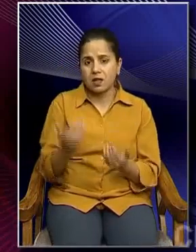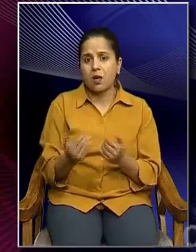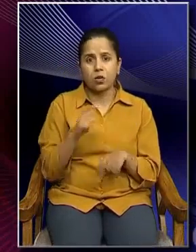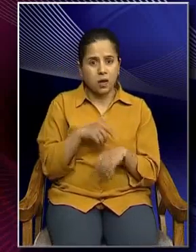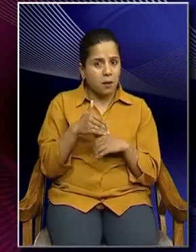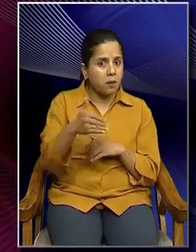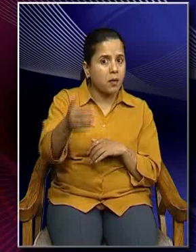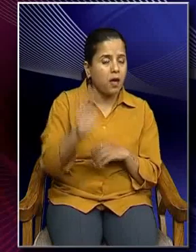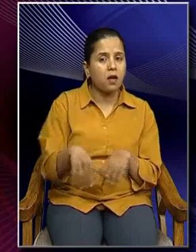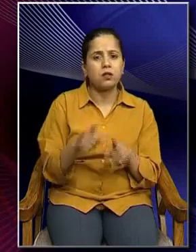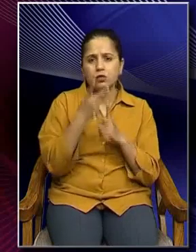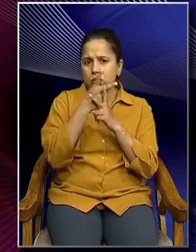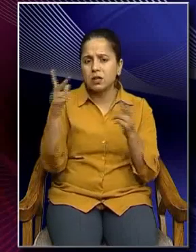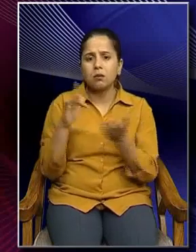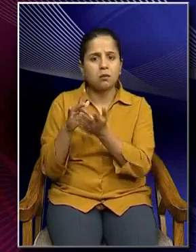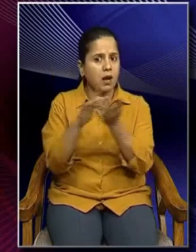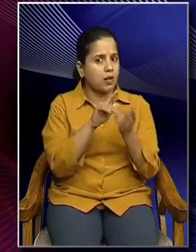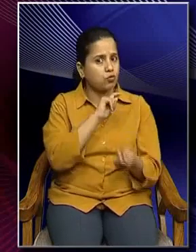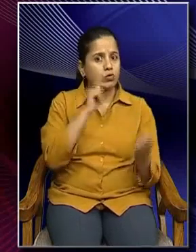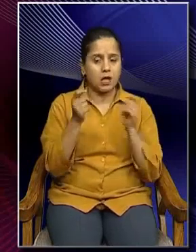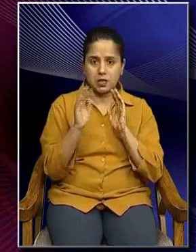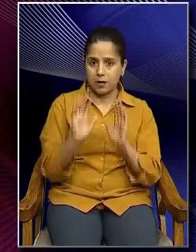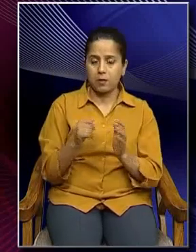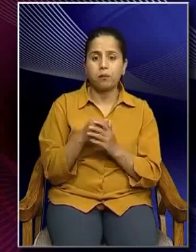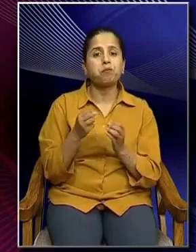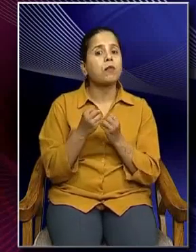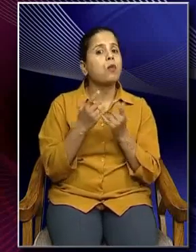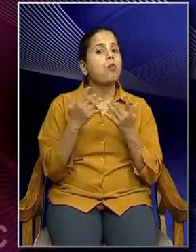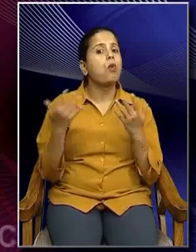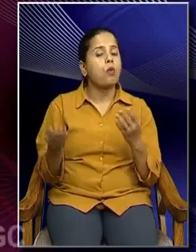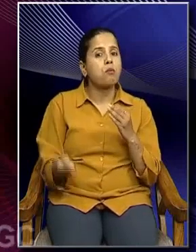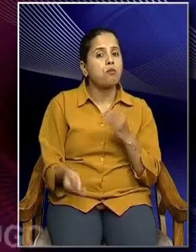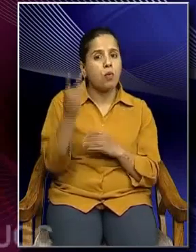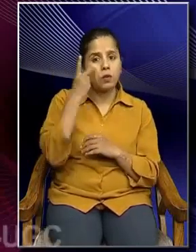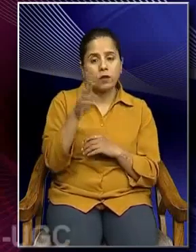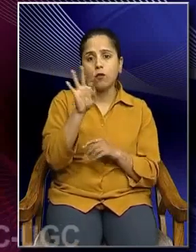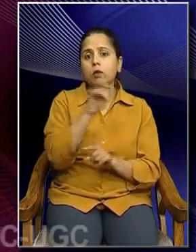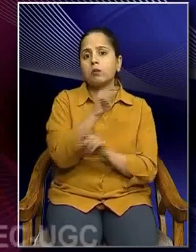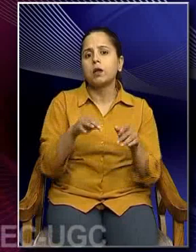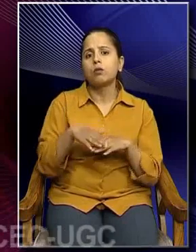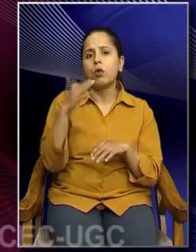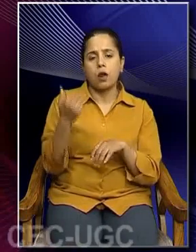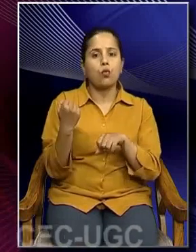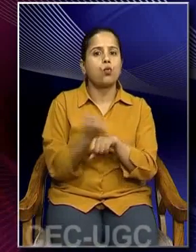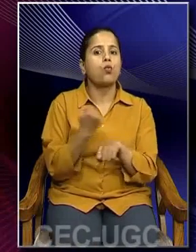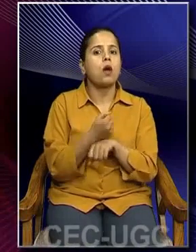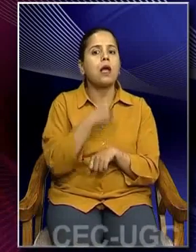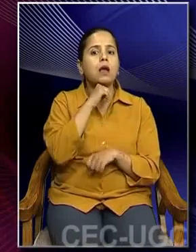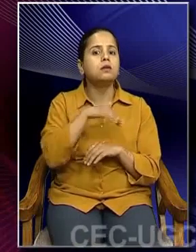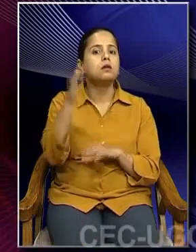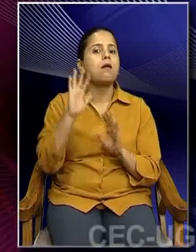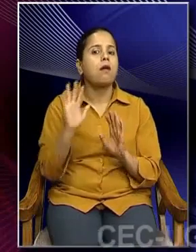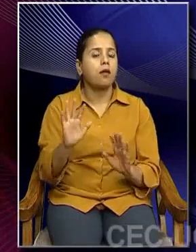stage of demographic transition where more than 40% of people who are in the working age category.